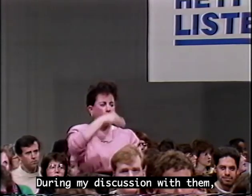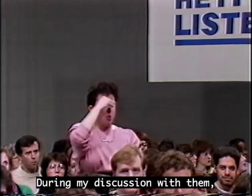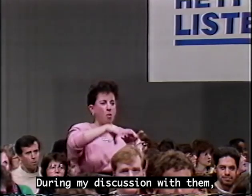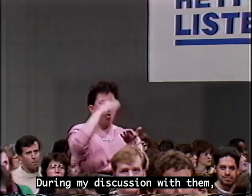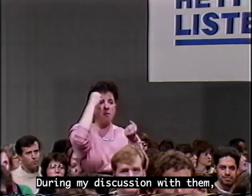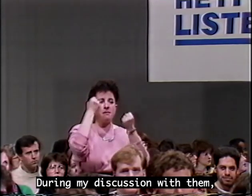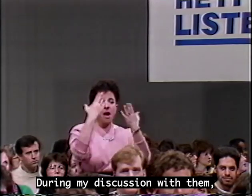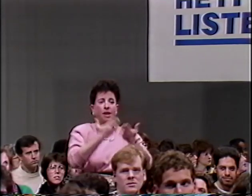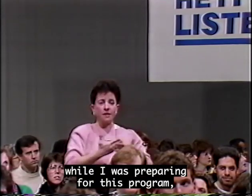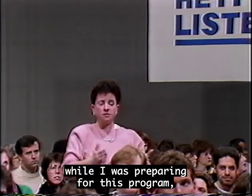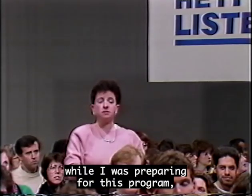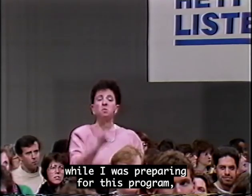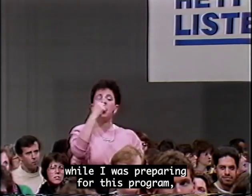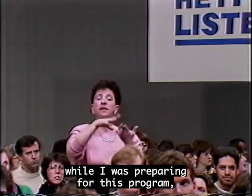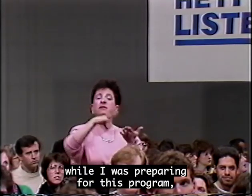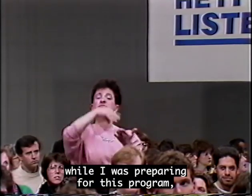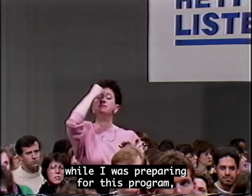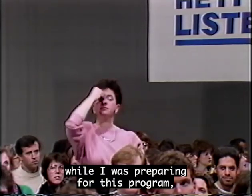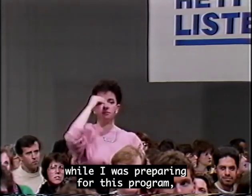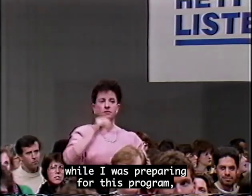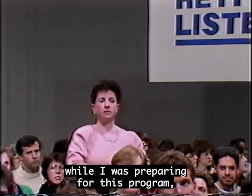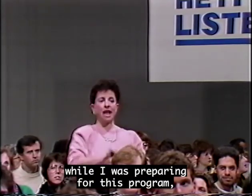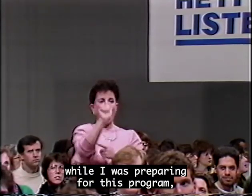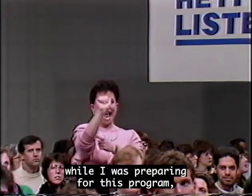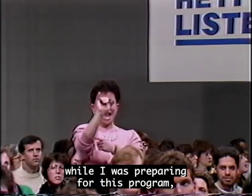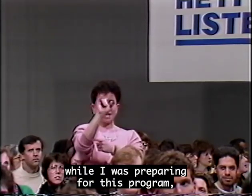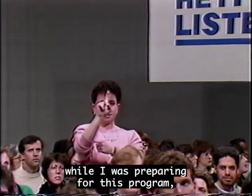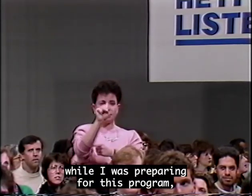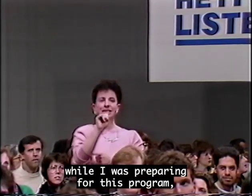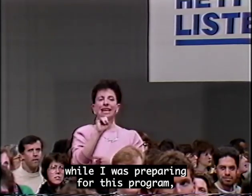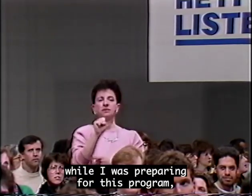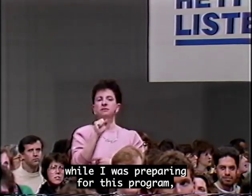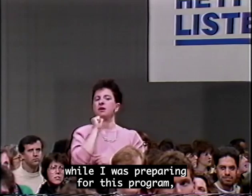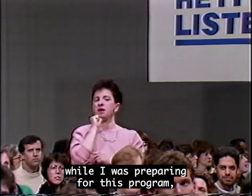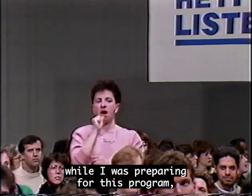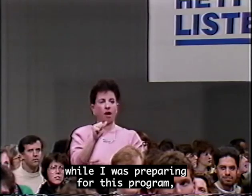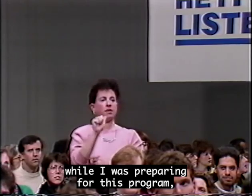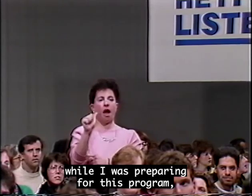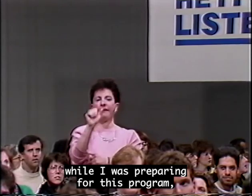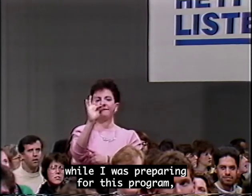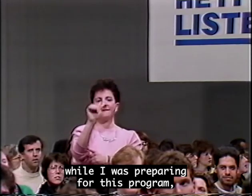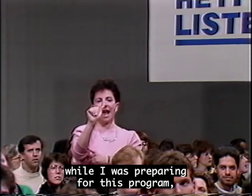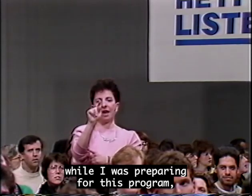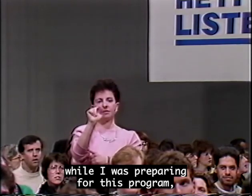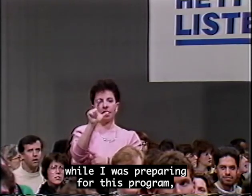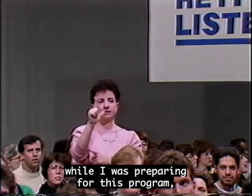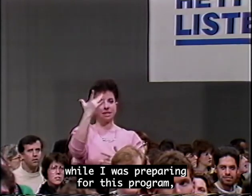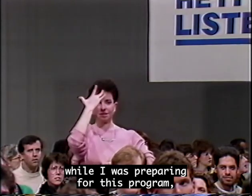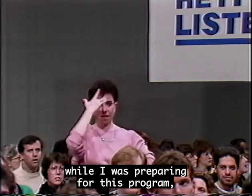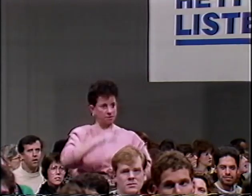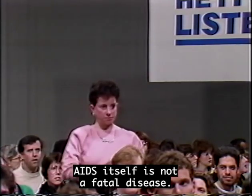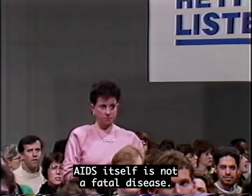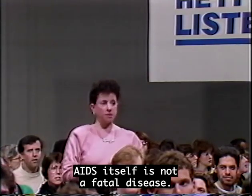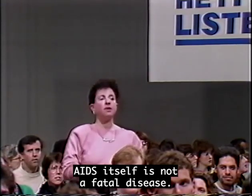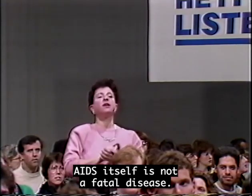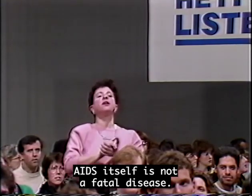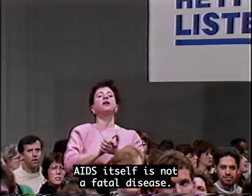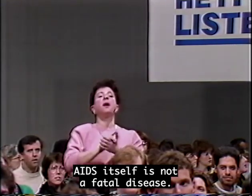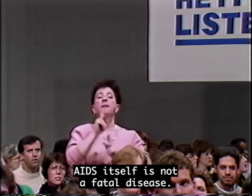with them, while I was preparing for this program, there's one thing that I learned. AIDS itself is not a